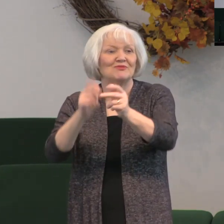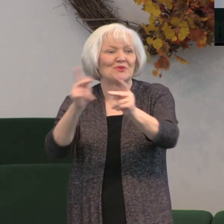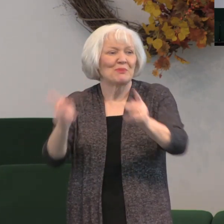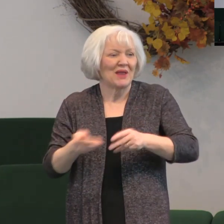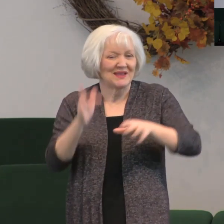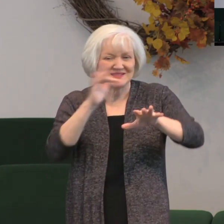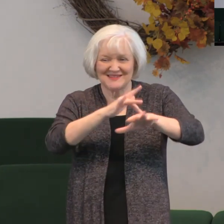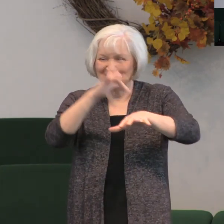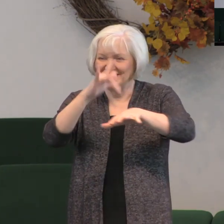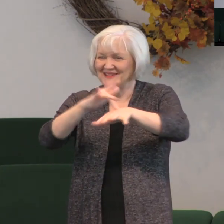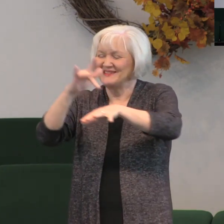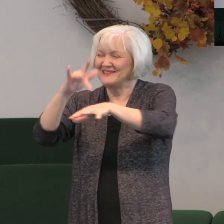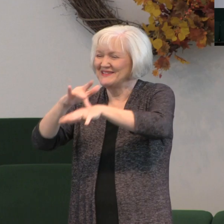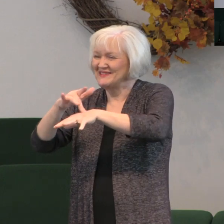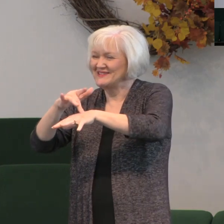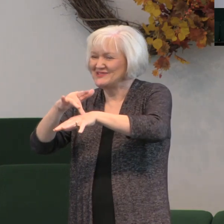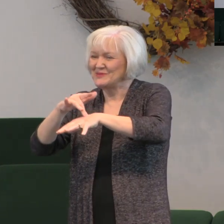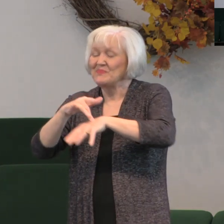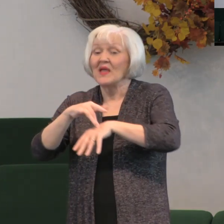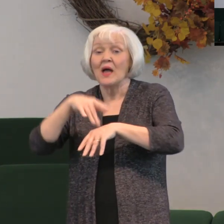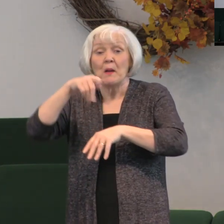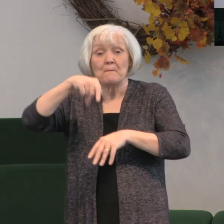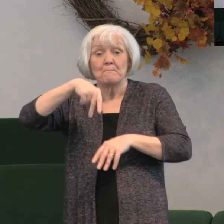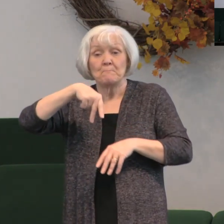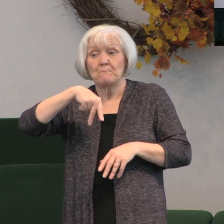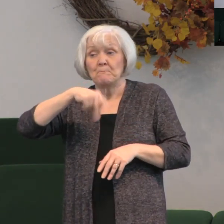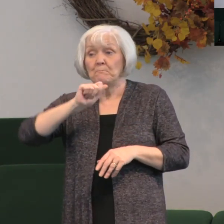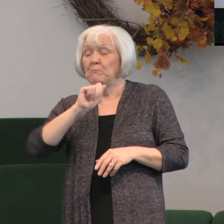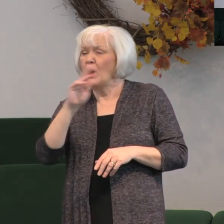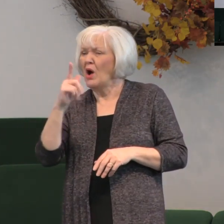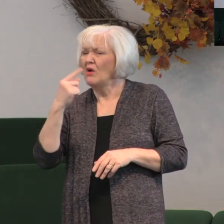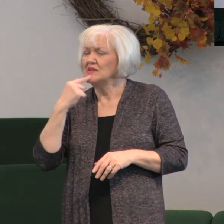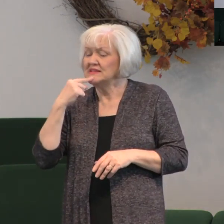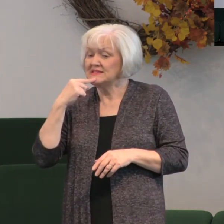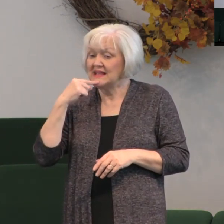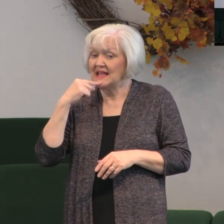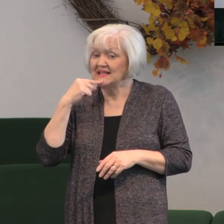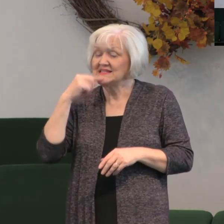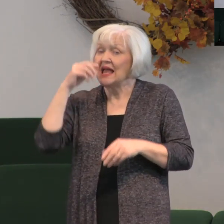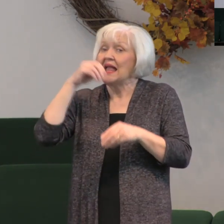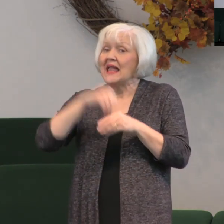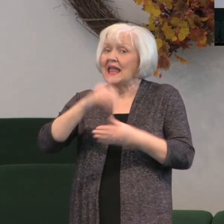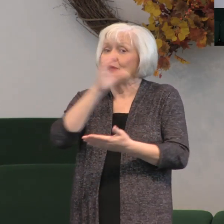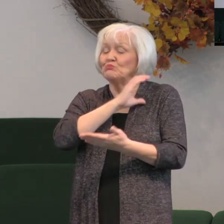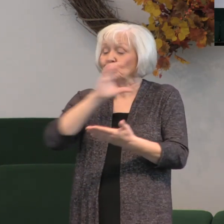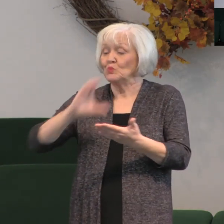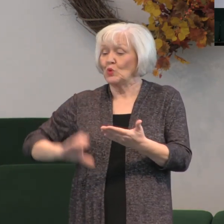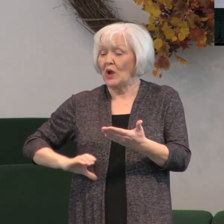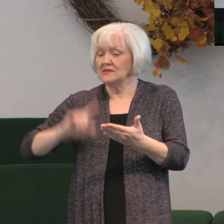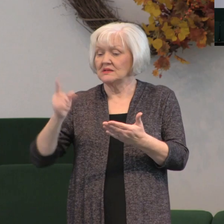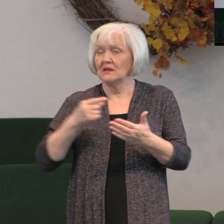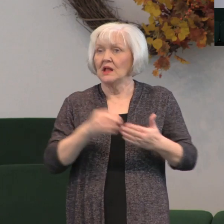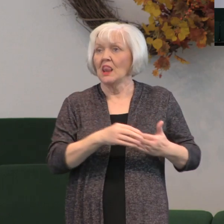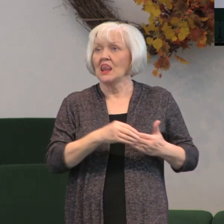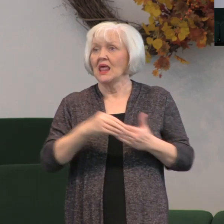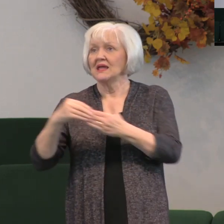here Paul is writing he says that in Christ he always leads us in a